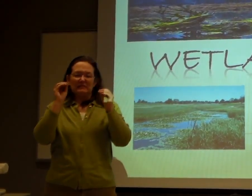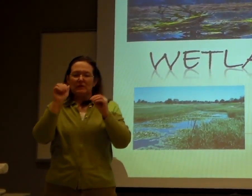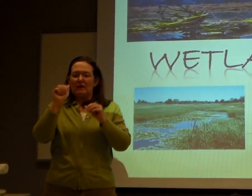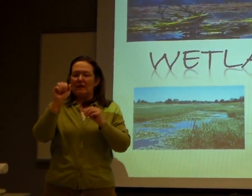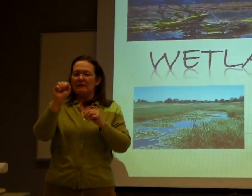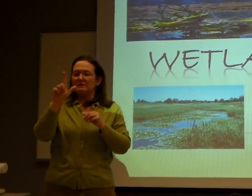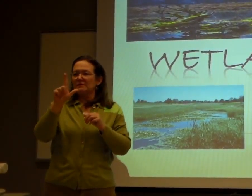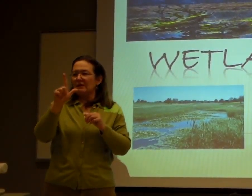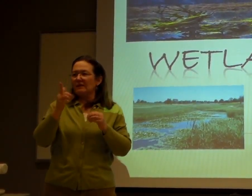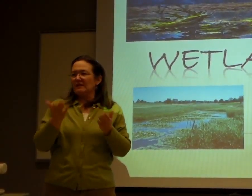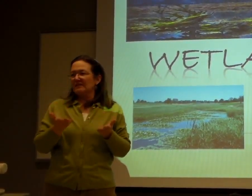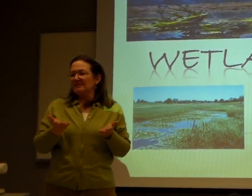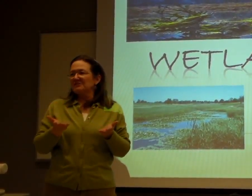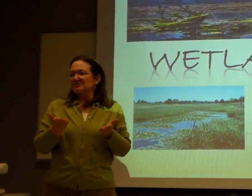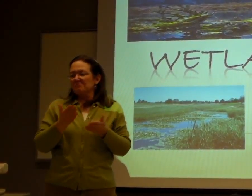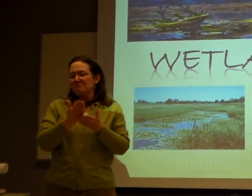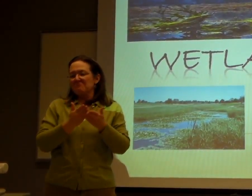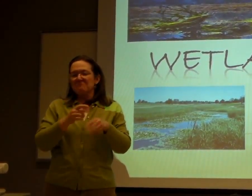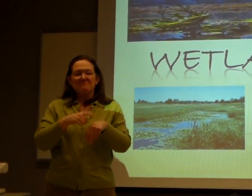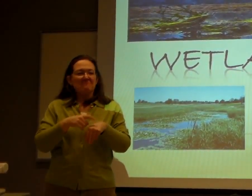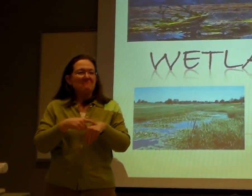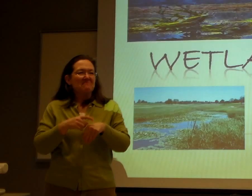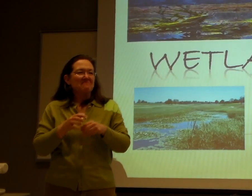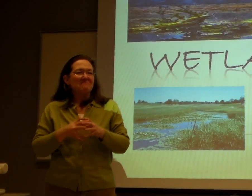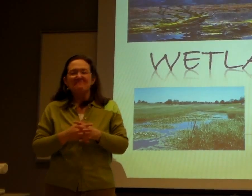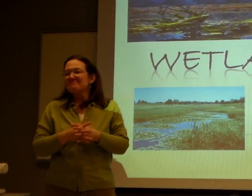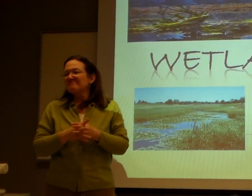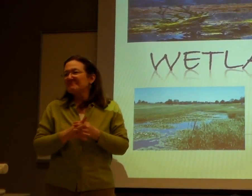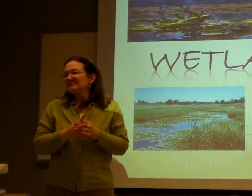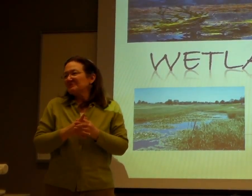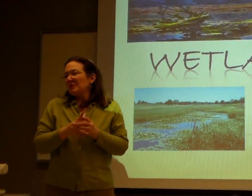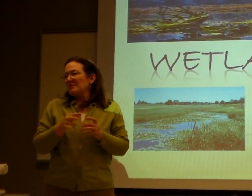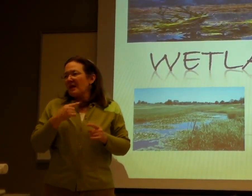I'm an associate faculty, and I teach ASL classes here part-time.